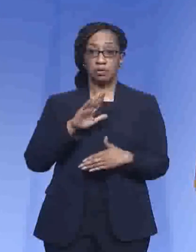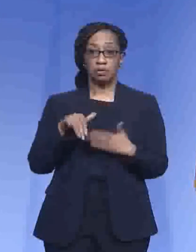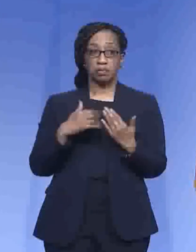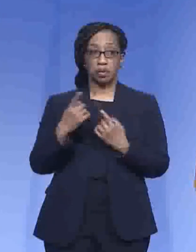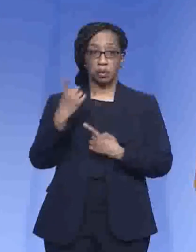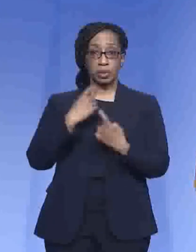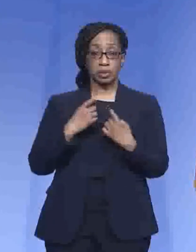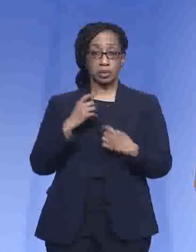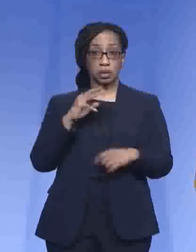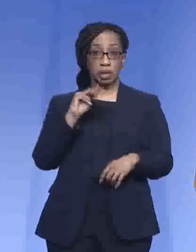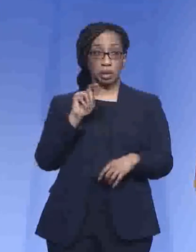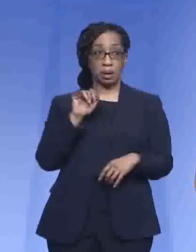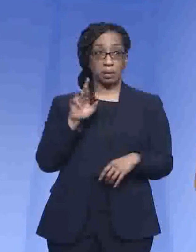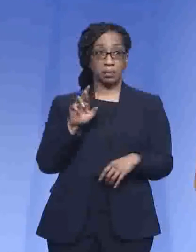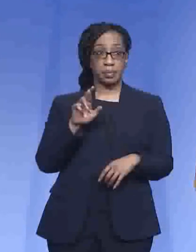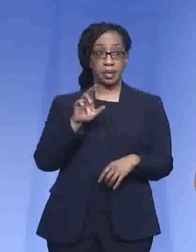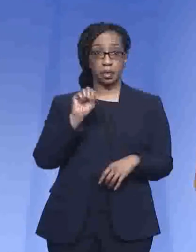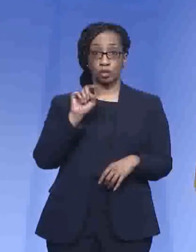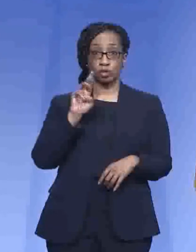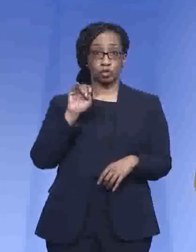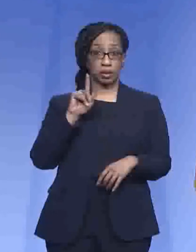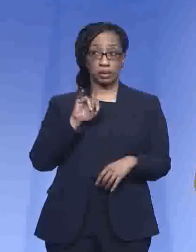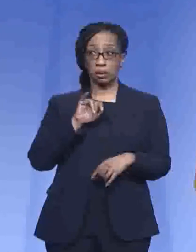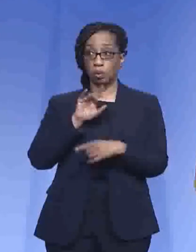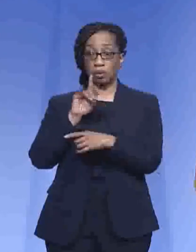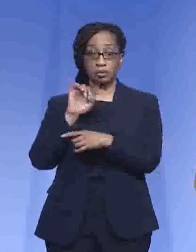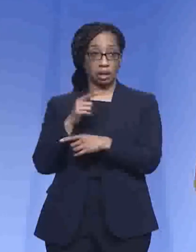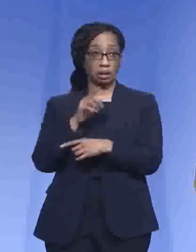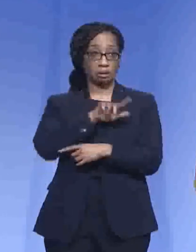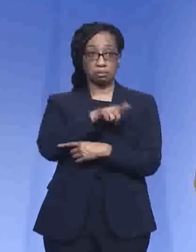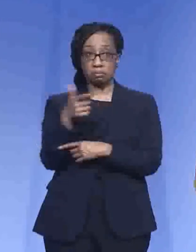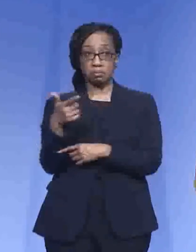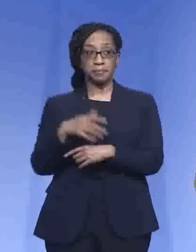Mayor Strickland, do you have any closing remarks, or Doug?